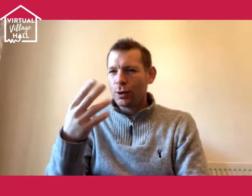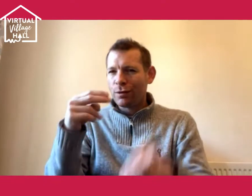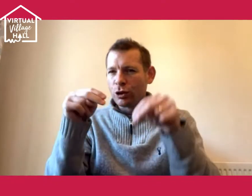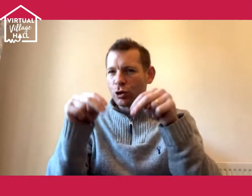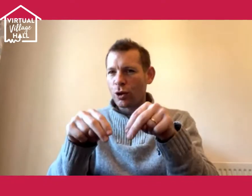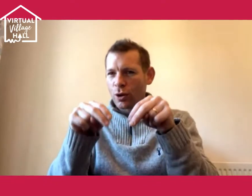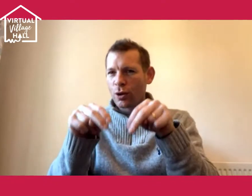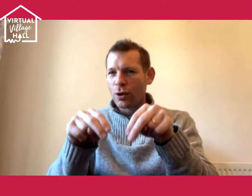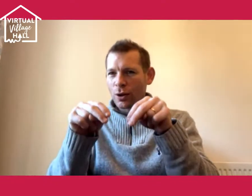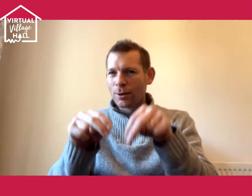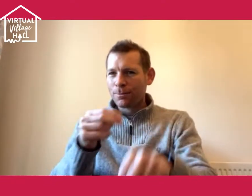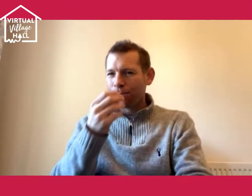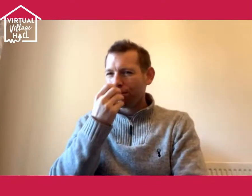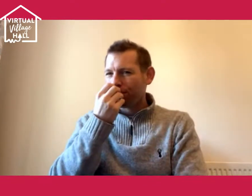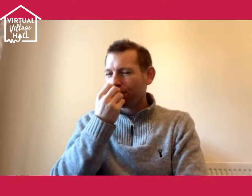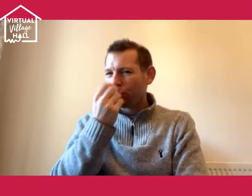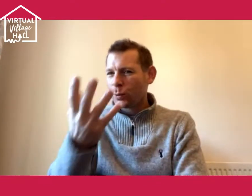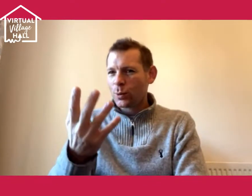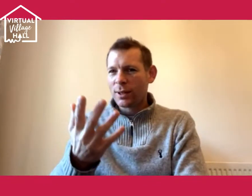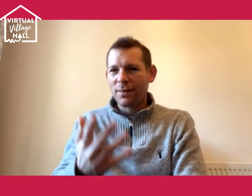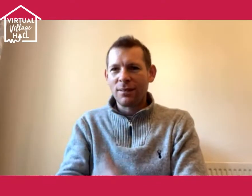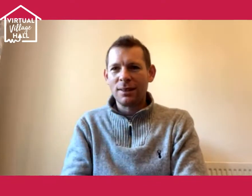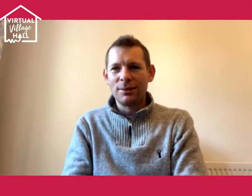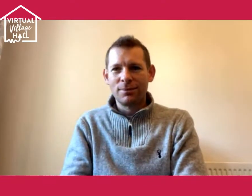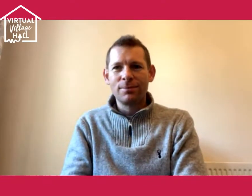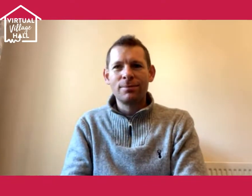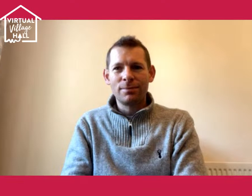She's beautiful. She's a beautiful dog.